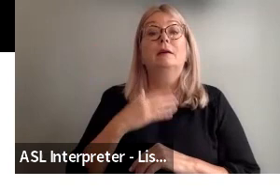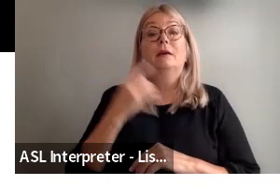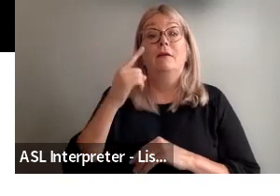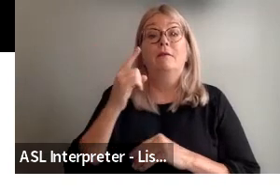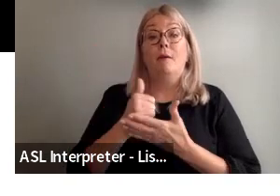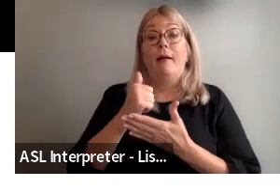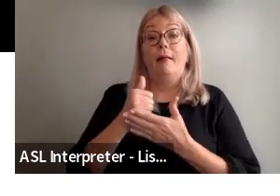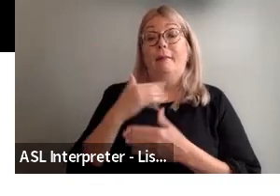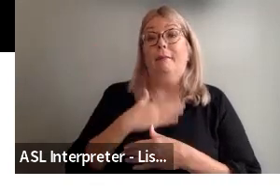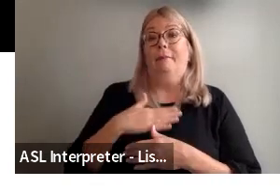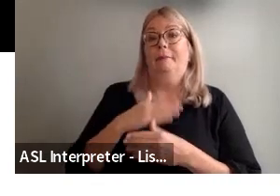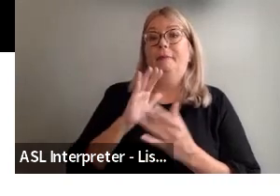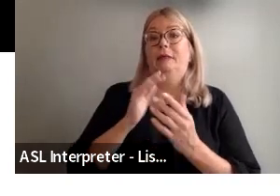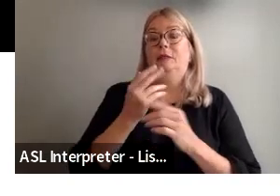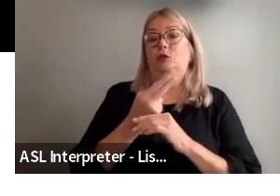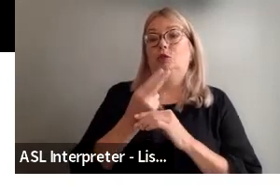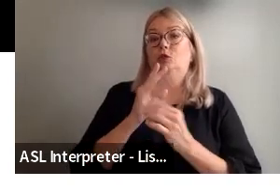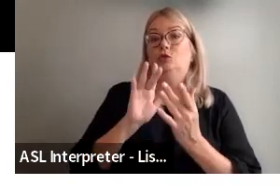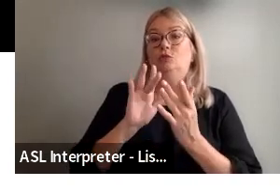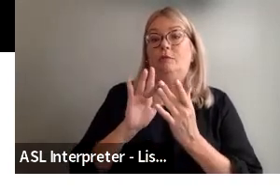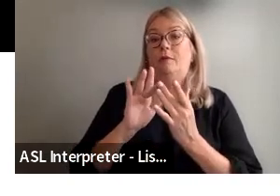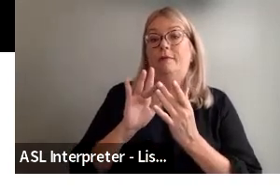online Contact Us form at